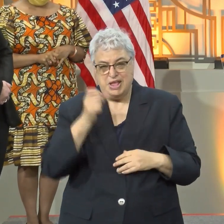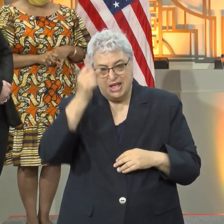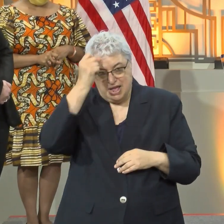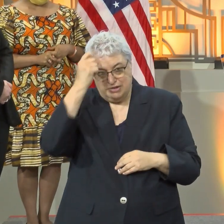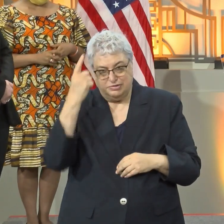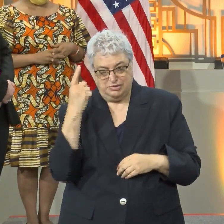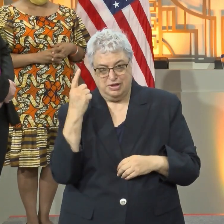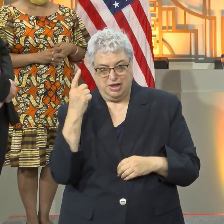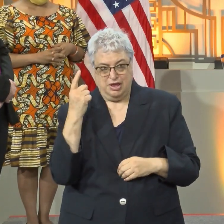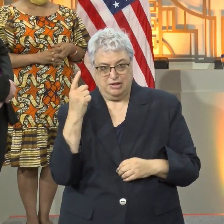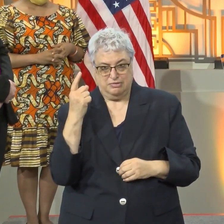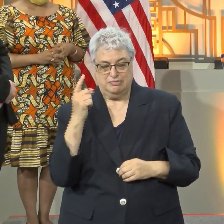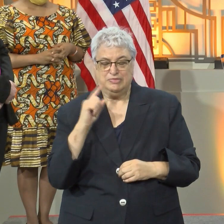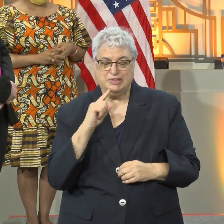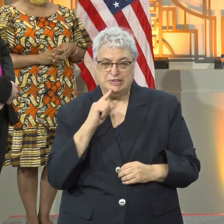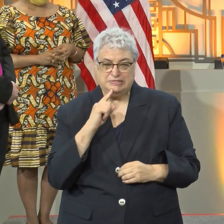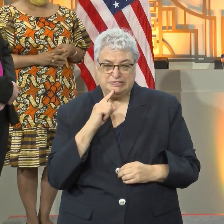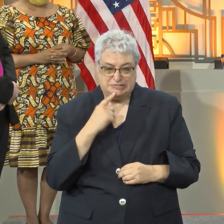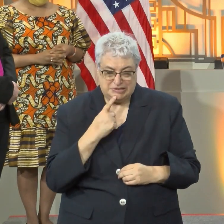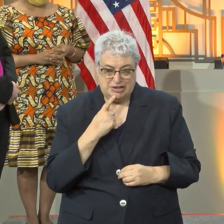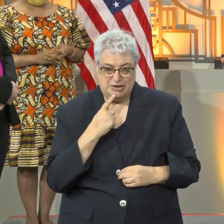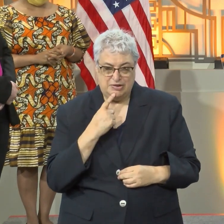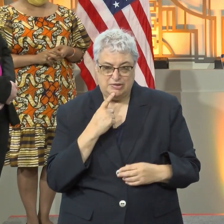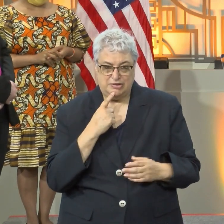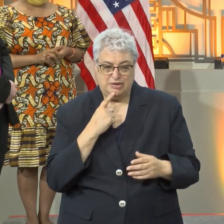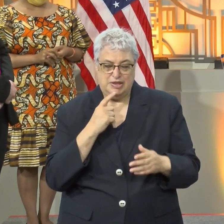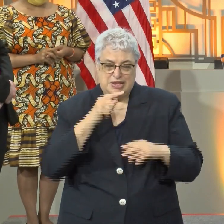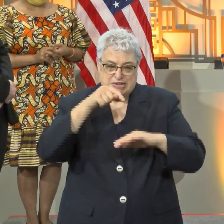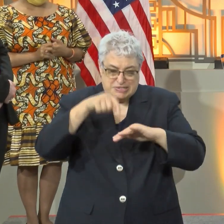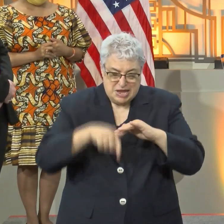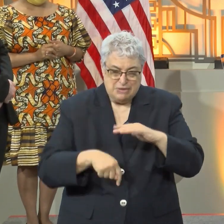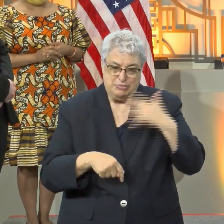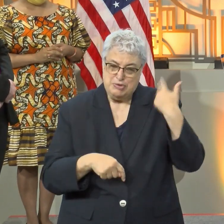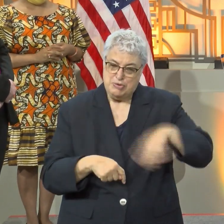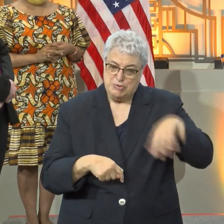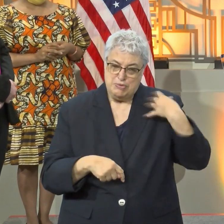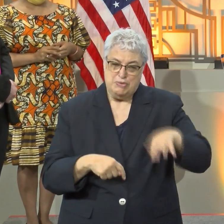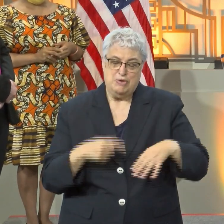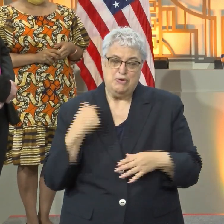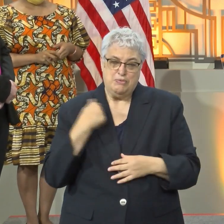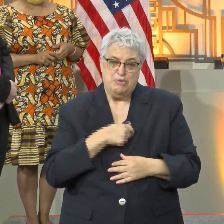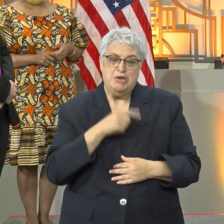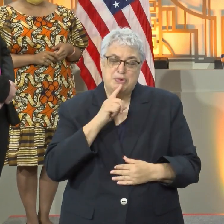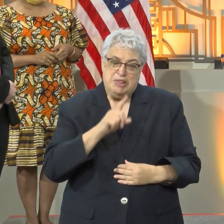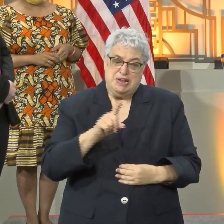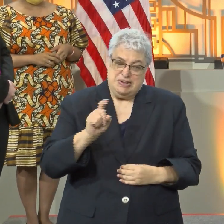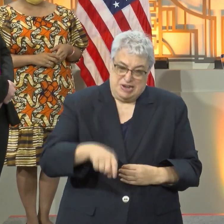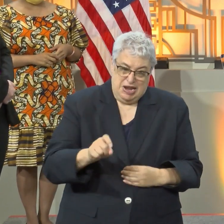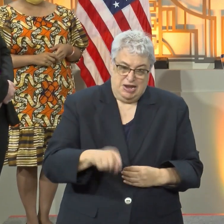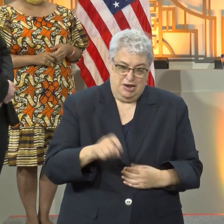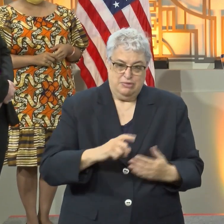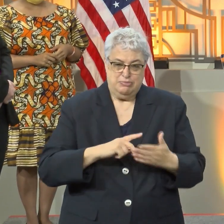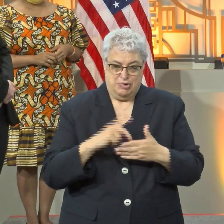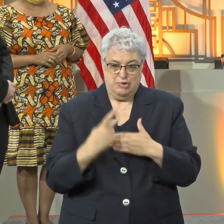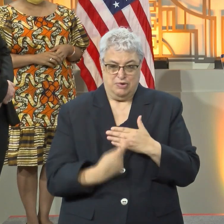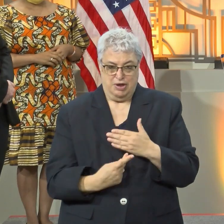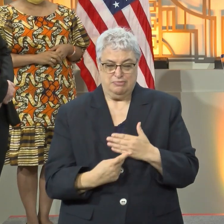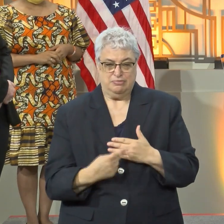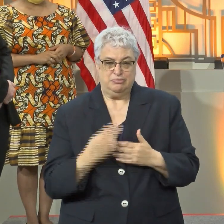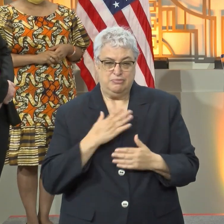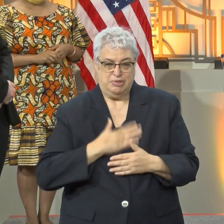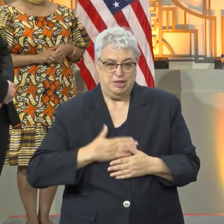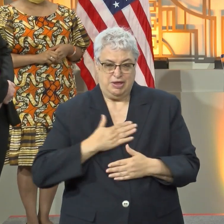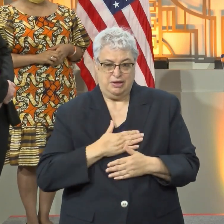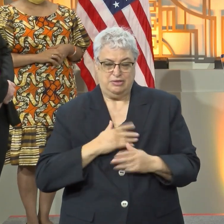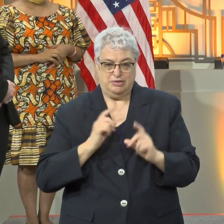understand the seriousness and the depth of the situation and the need that exists, I would ask you to also join